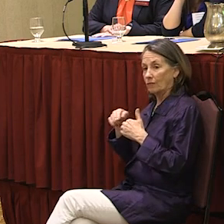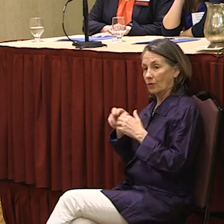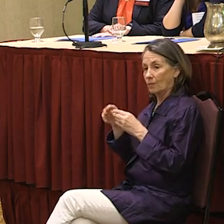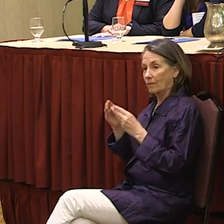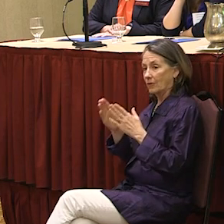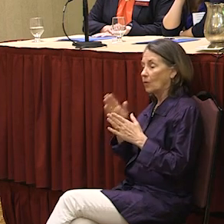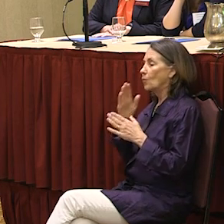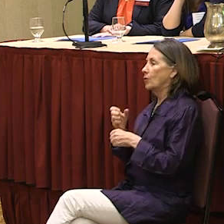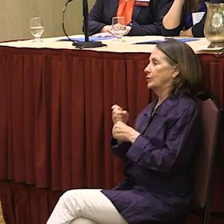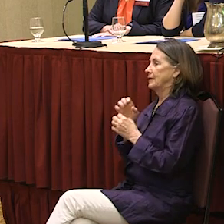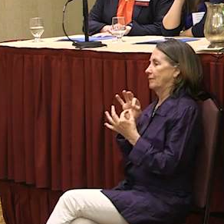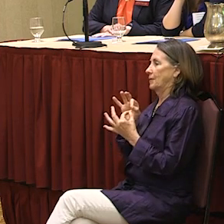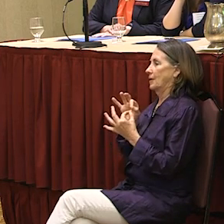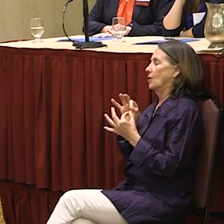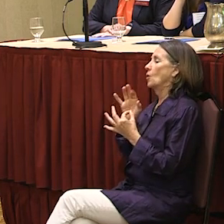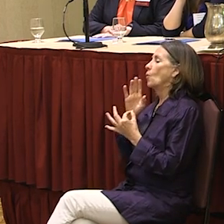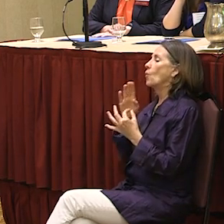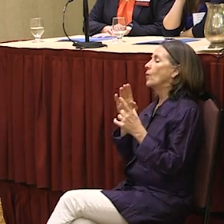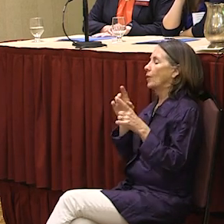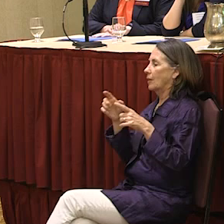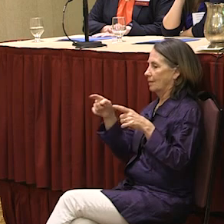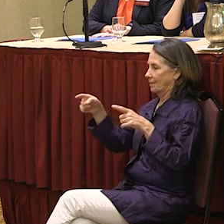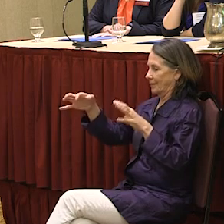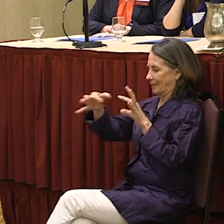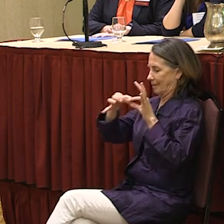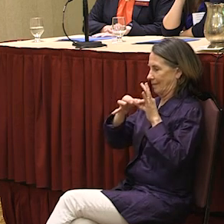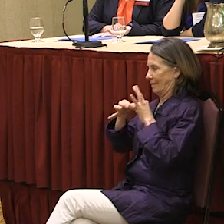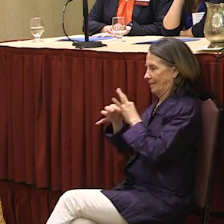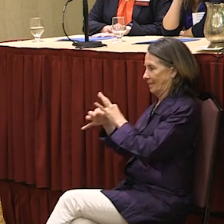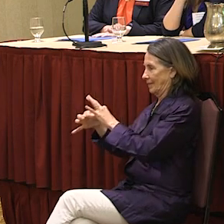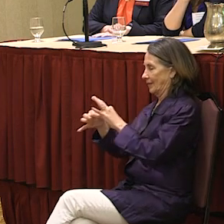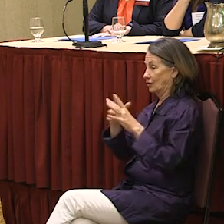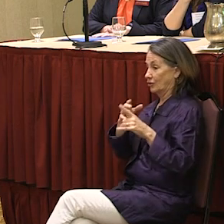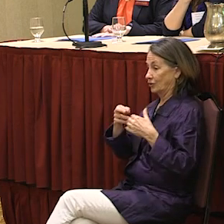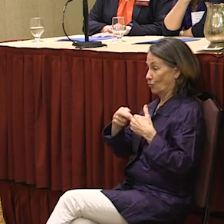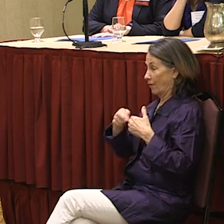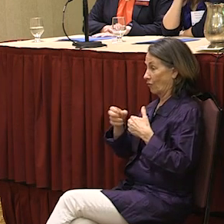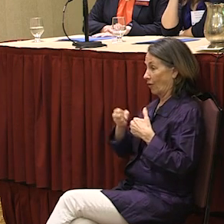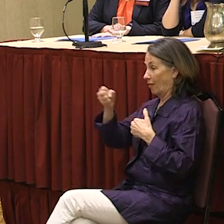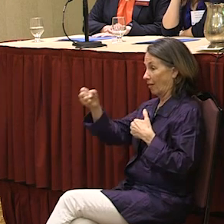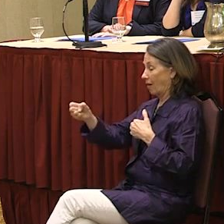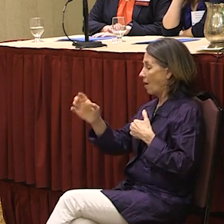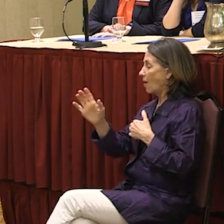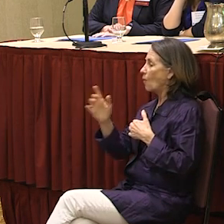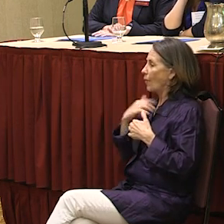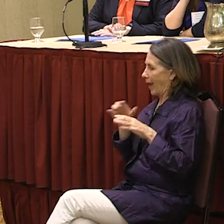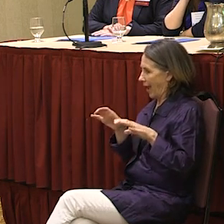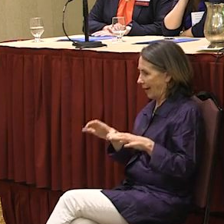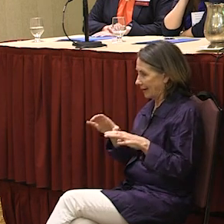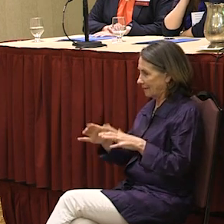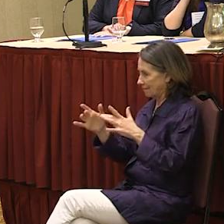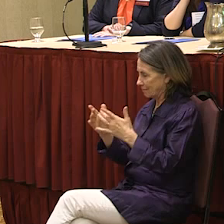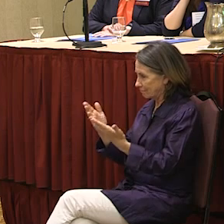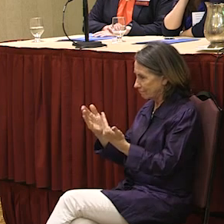provider, will receive feedback. We will close the loop for you so that you know you didn't just send this referral anywhere. No, we are active. We're getting